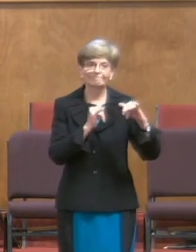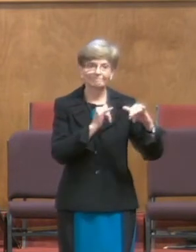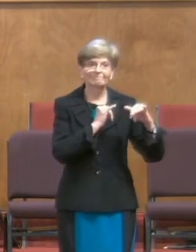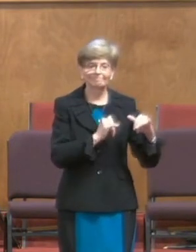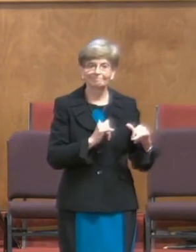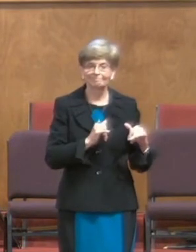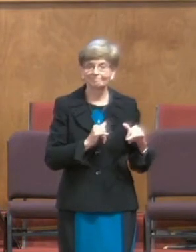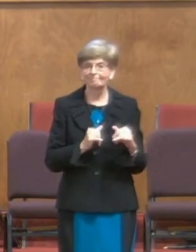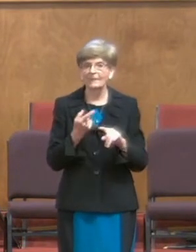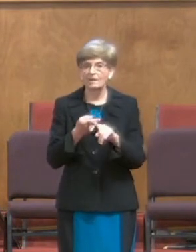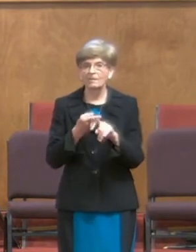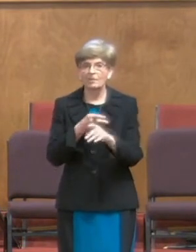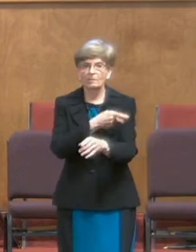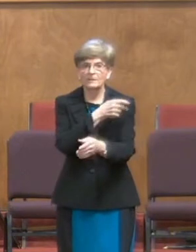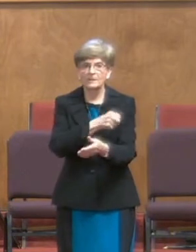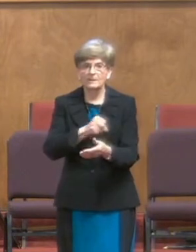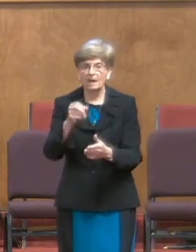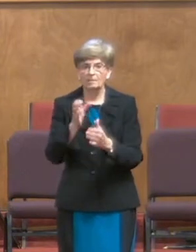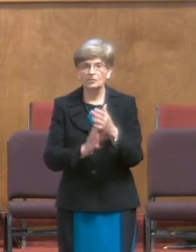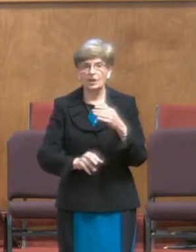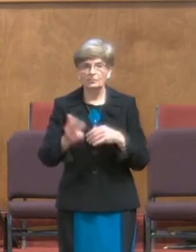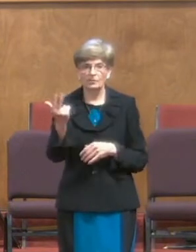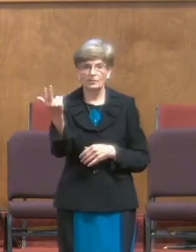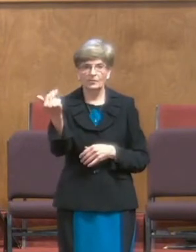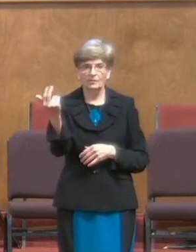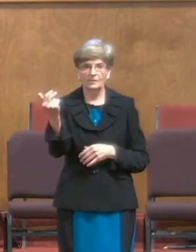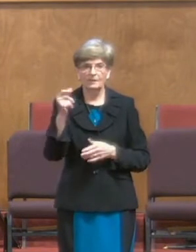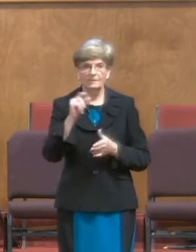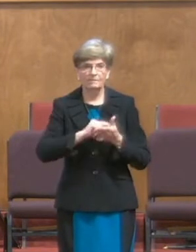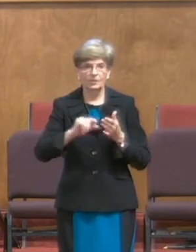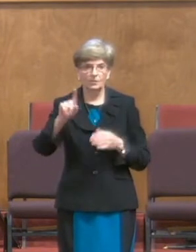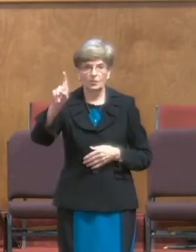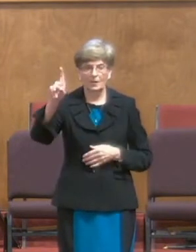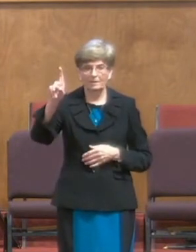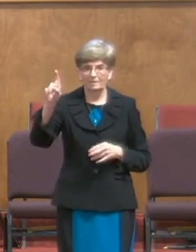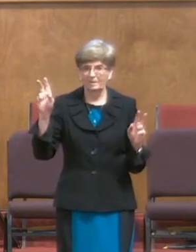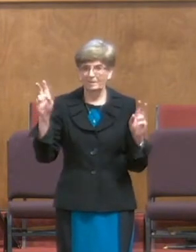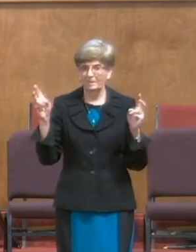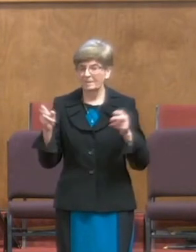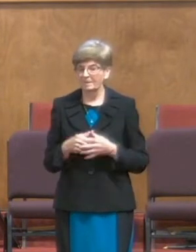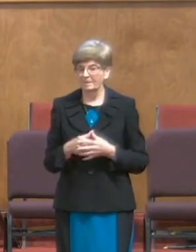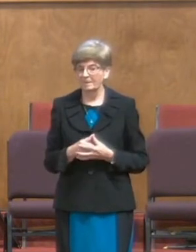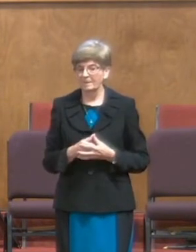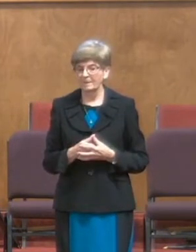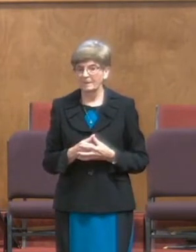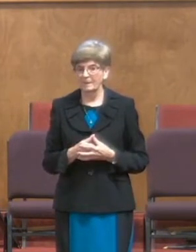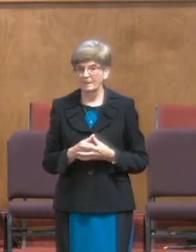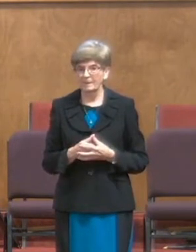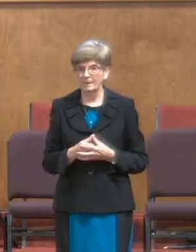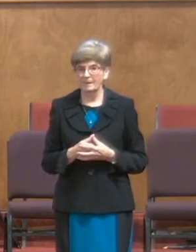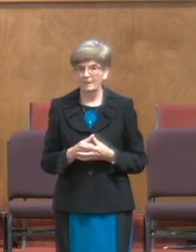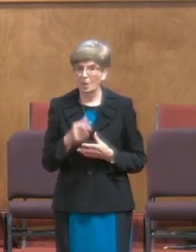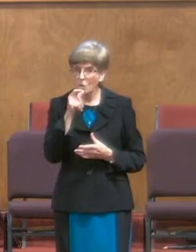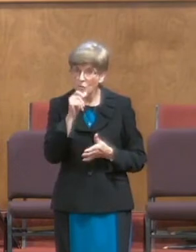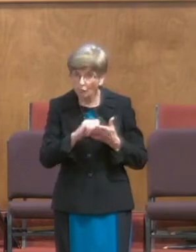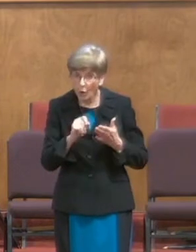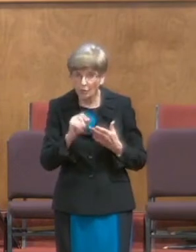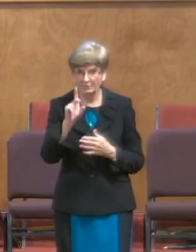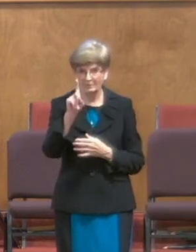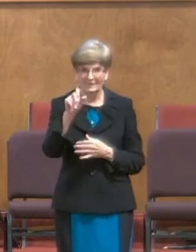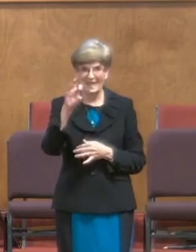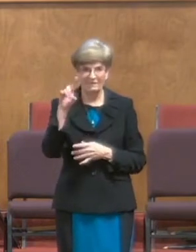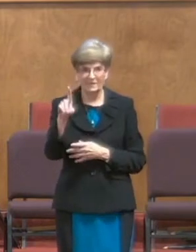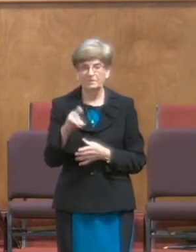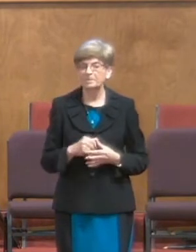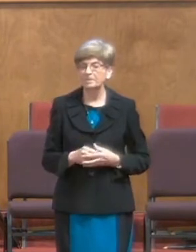Book of Psalm. Psalm chapter 13, verse number 1. A psalm of David. He says